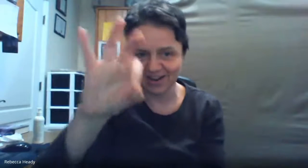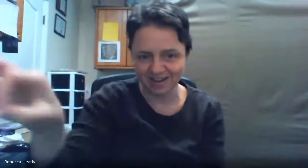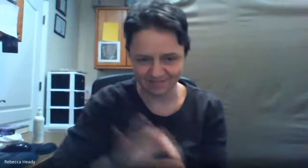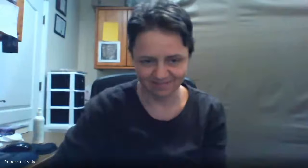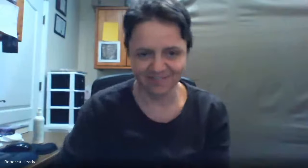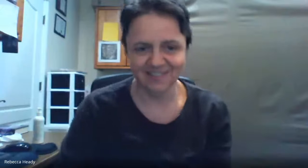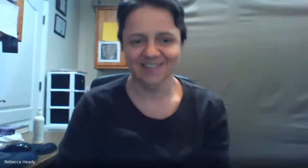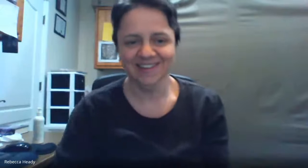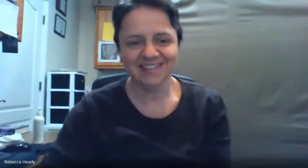999,999.